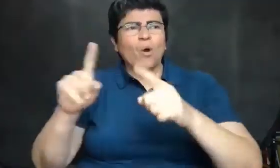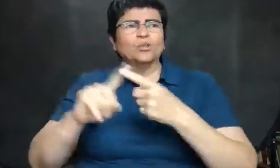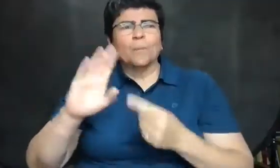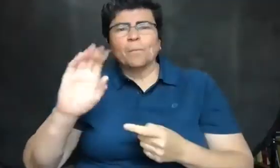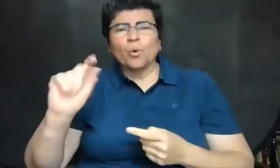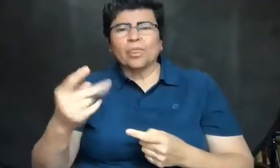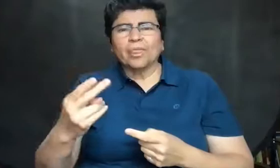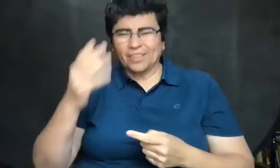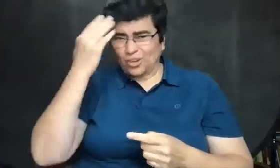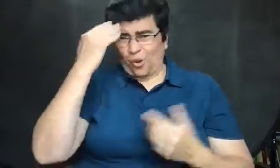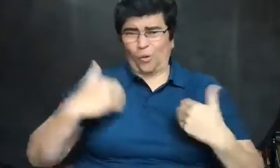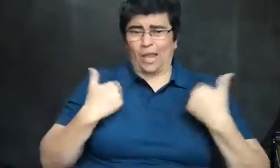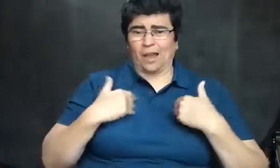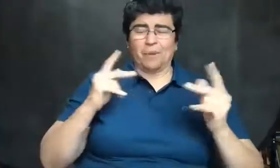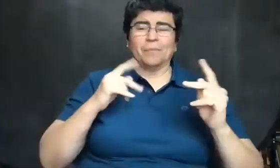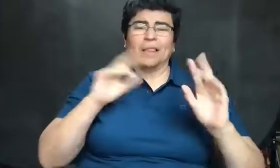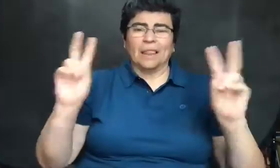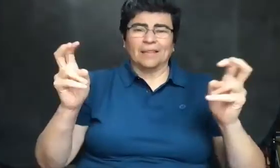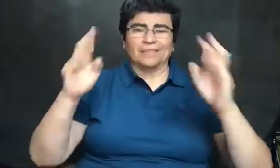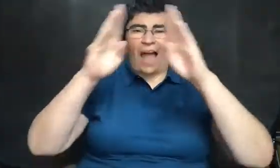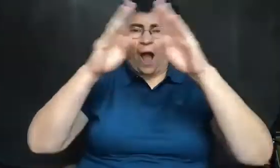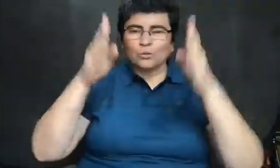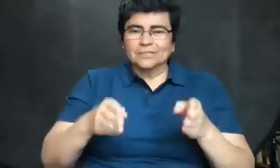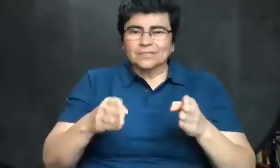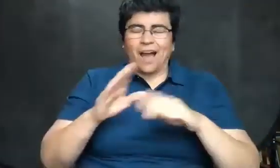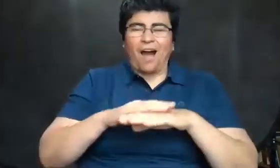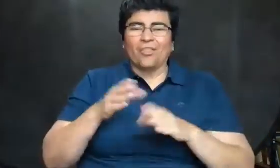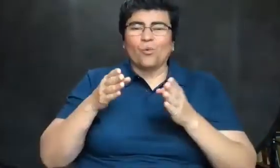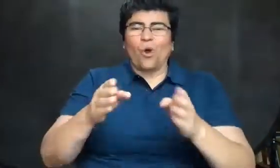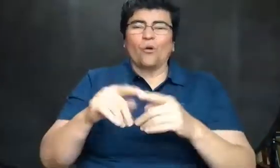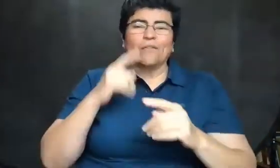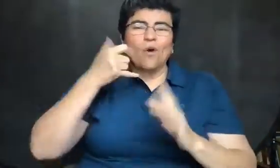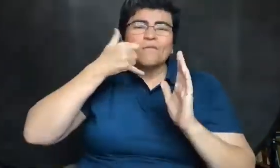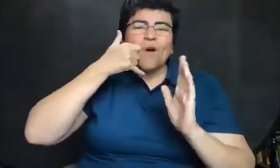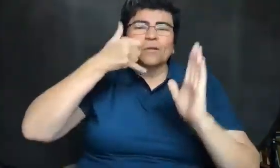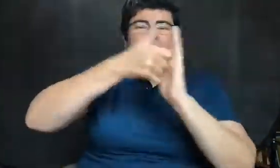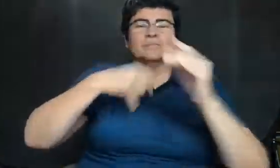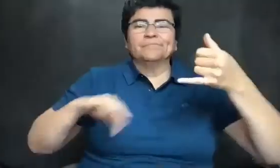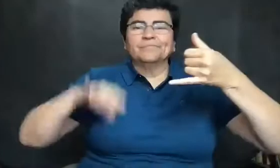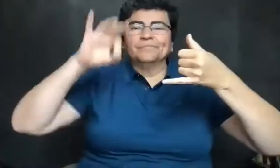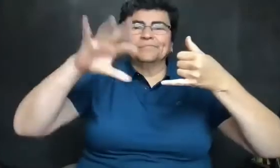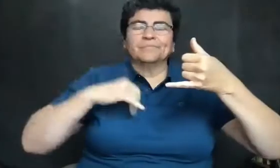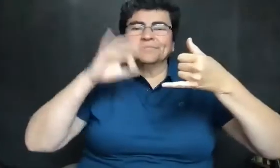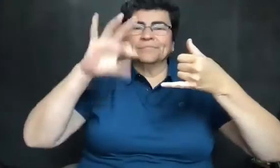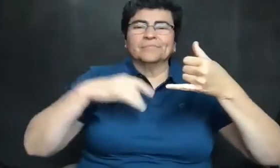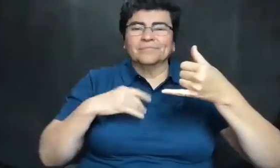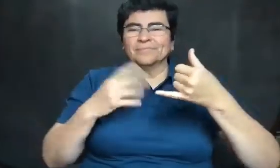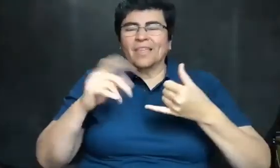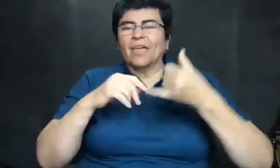young here, there were these little houses on the side of the road where they had these phones, and you put a quarter in and dialed a number, and somebody on the other end